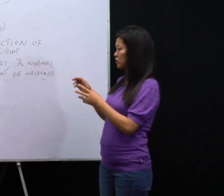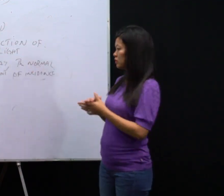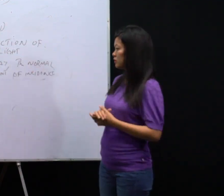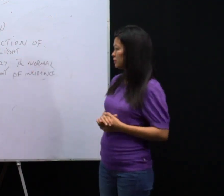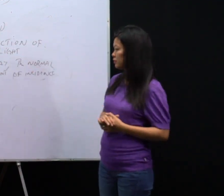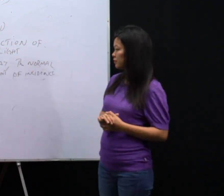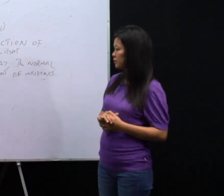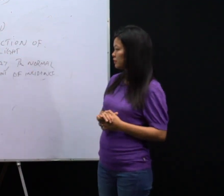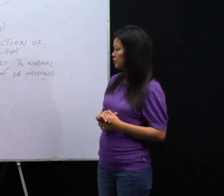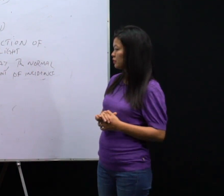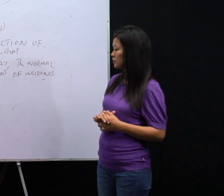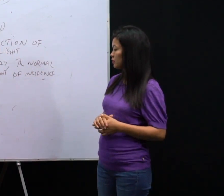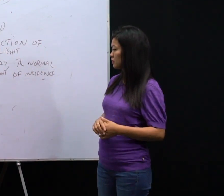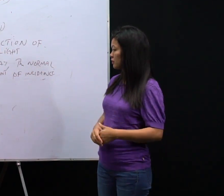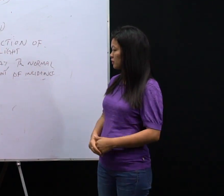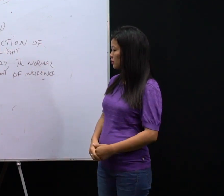and the reflected ray.